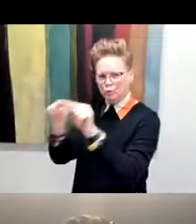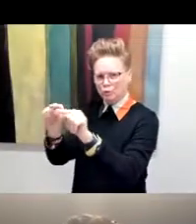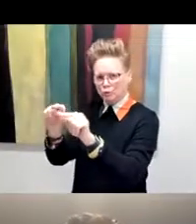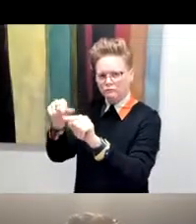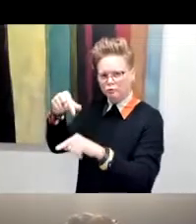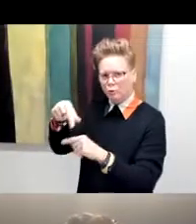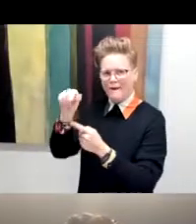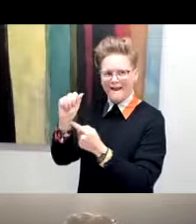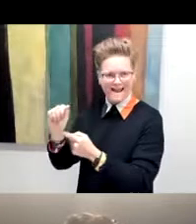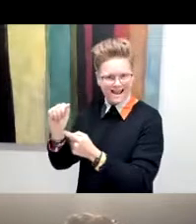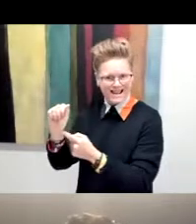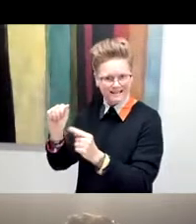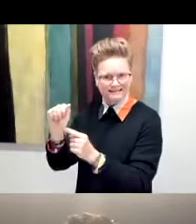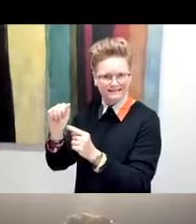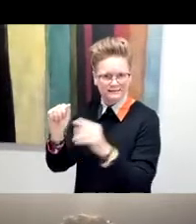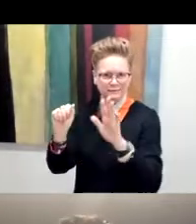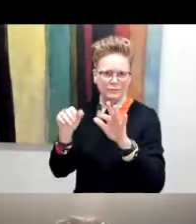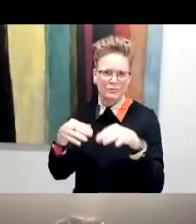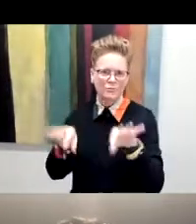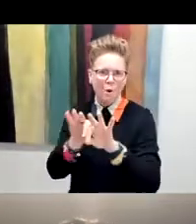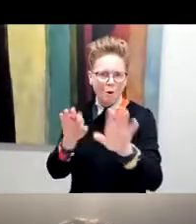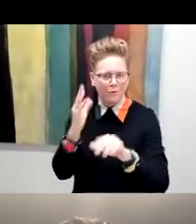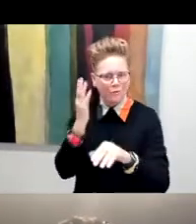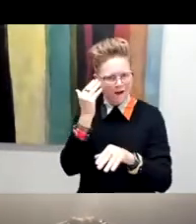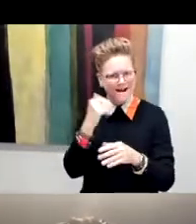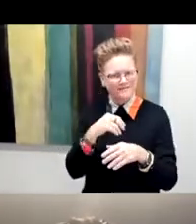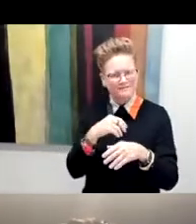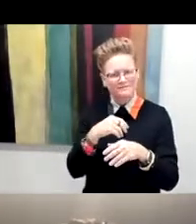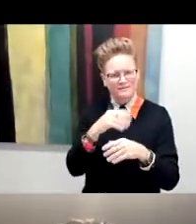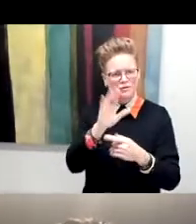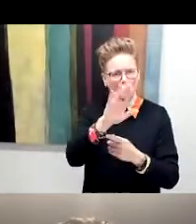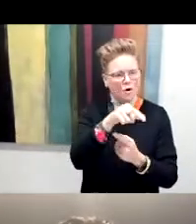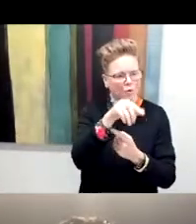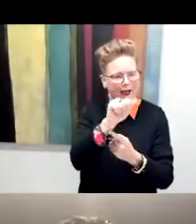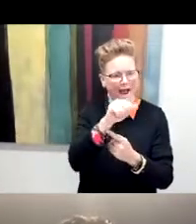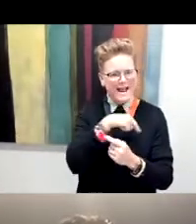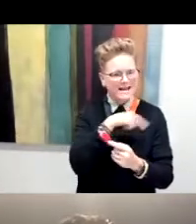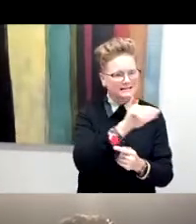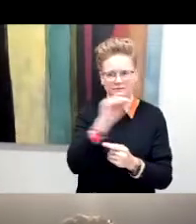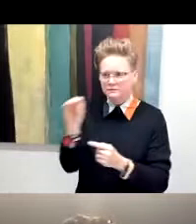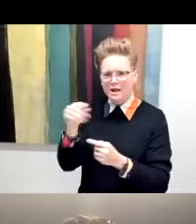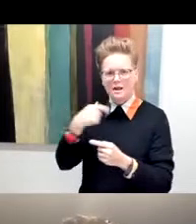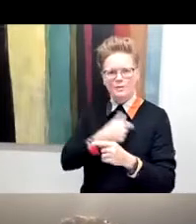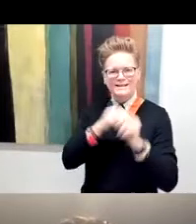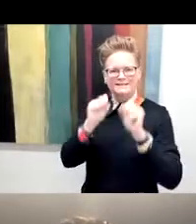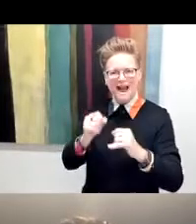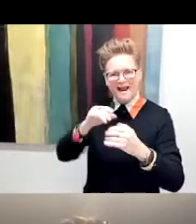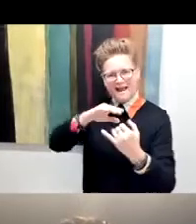that for the actual Q&A. So don't put that in the chat right now. So that's important